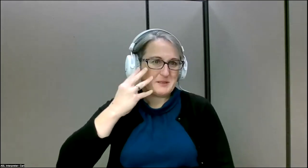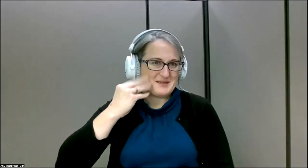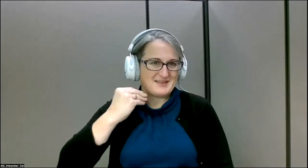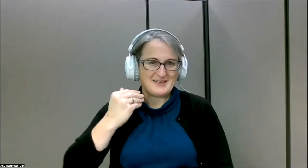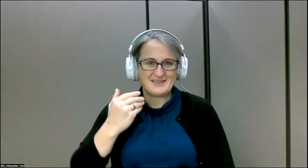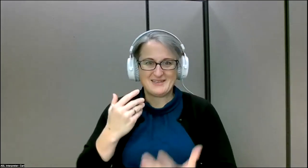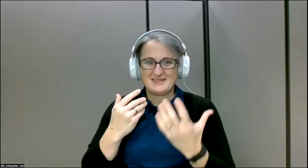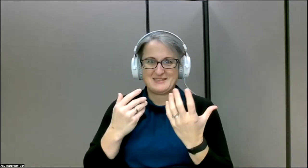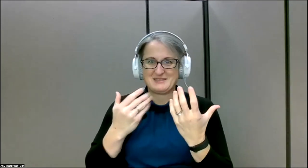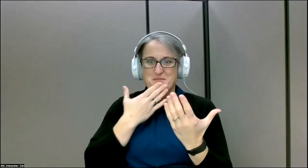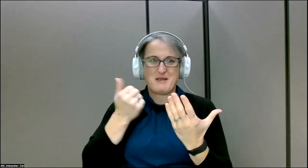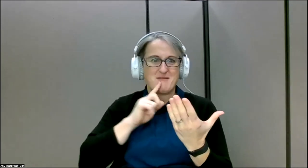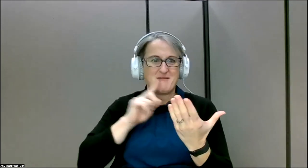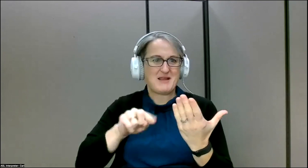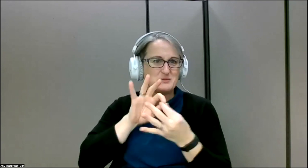well in social work.